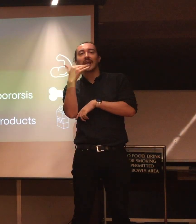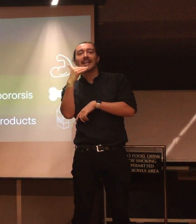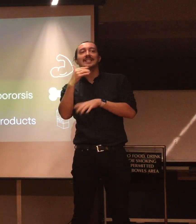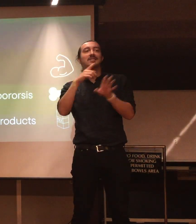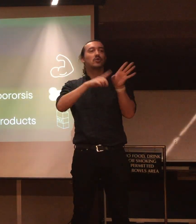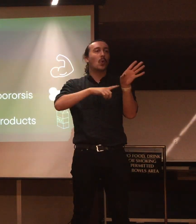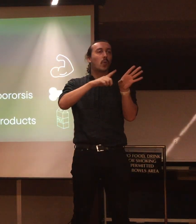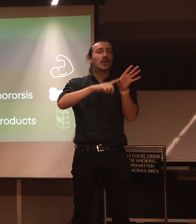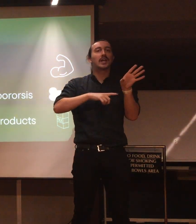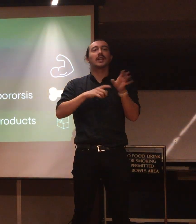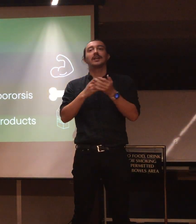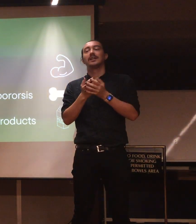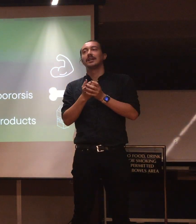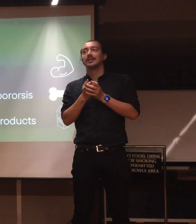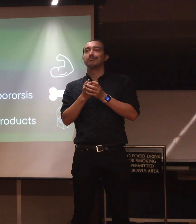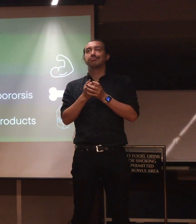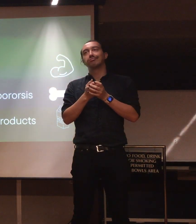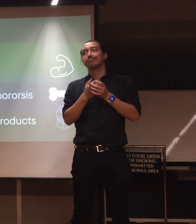yogurt,